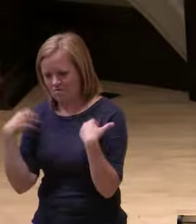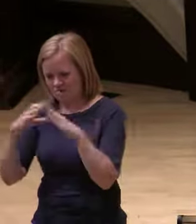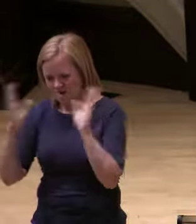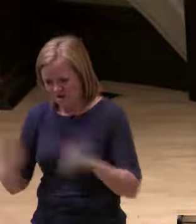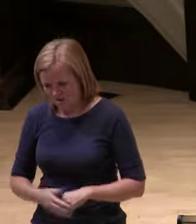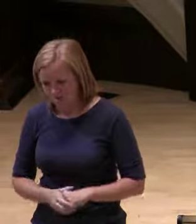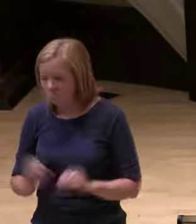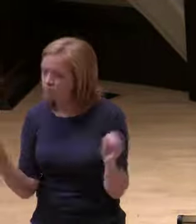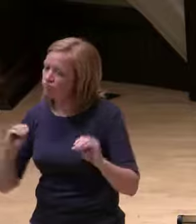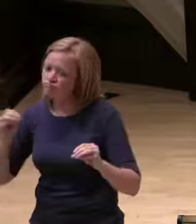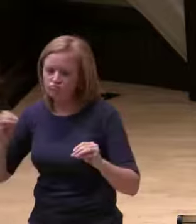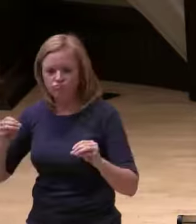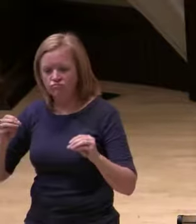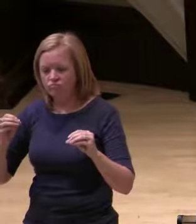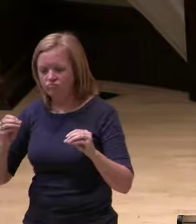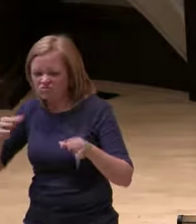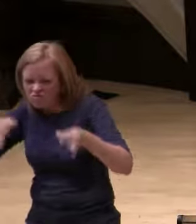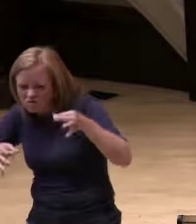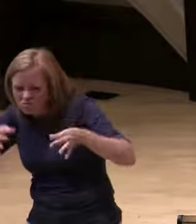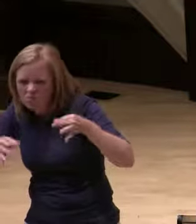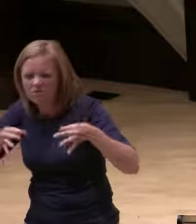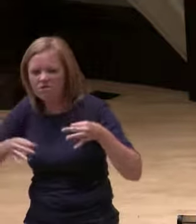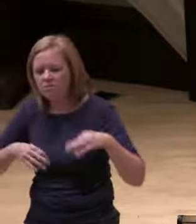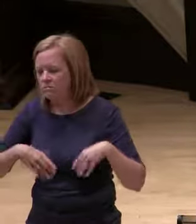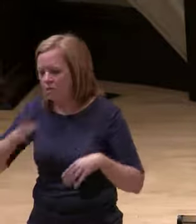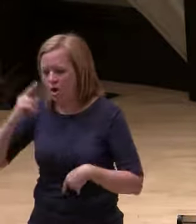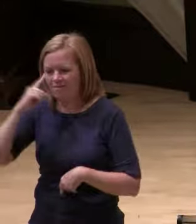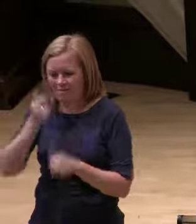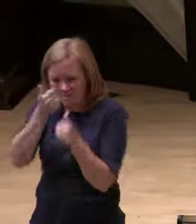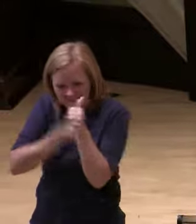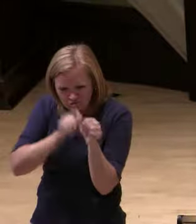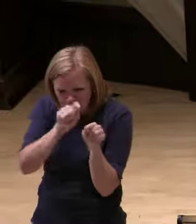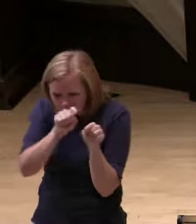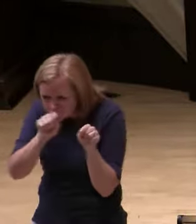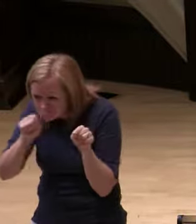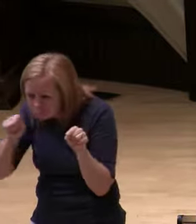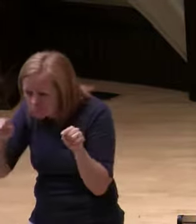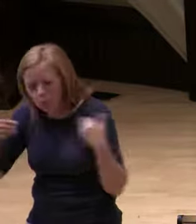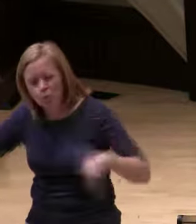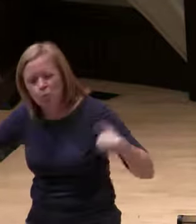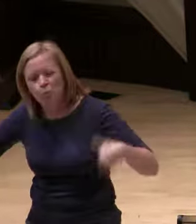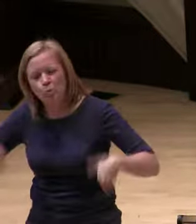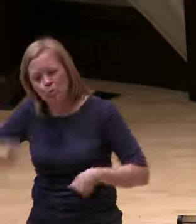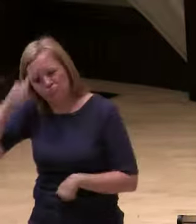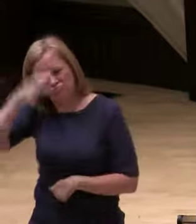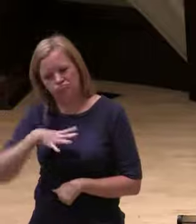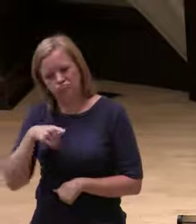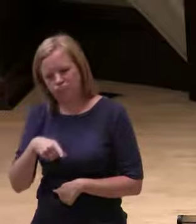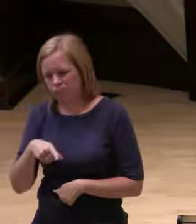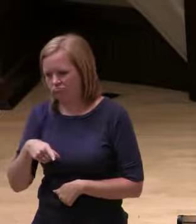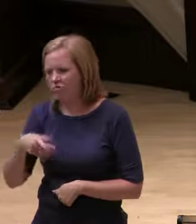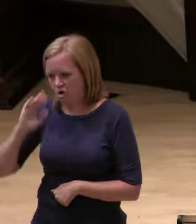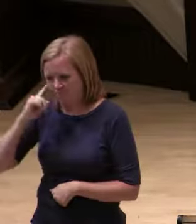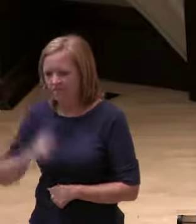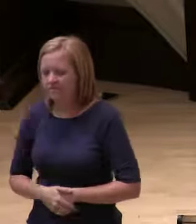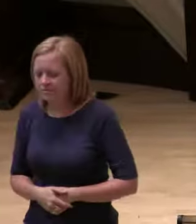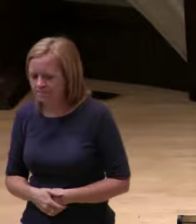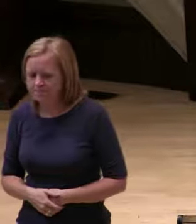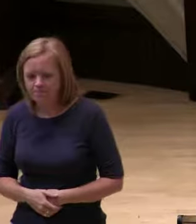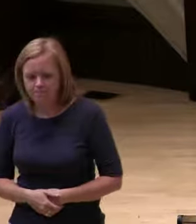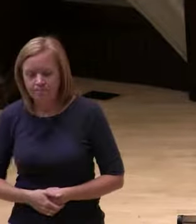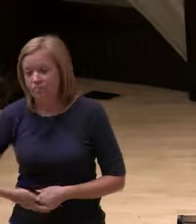no judgment. God thinks that each and every one of them is a hell of a fella. So